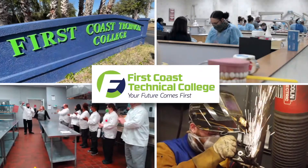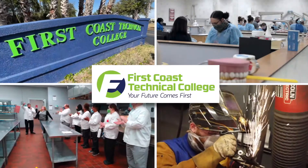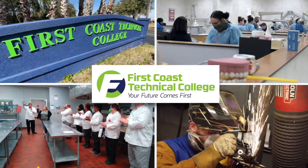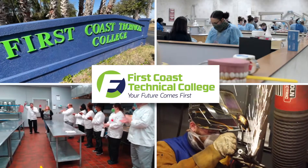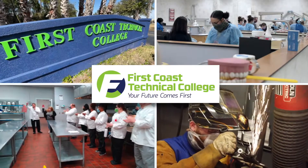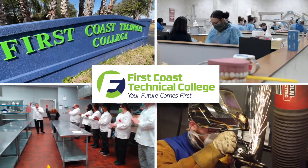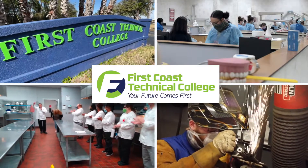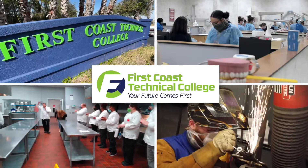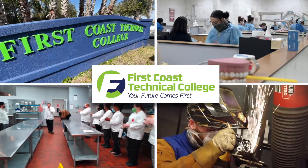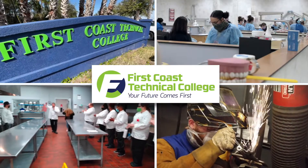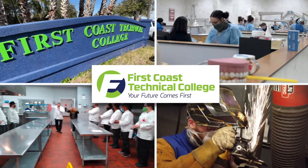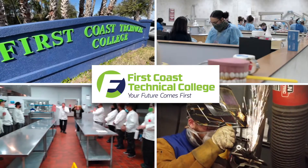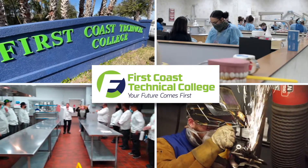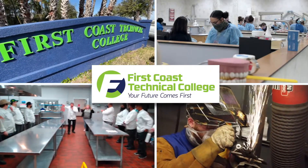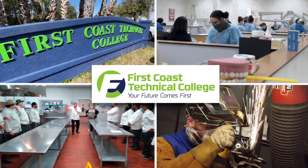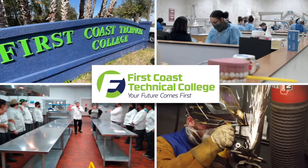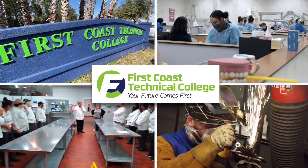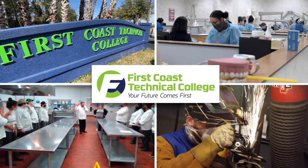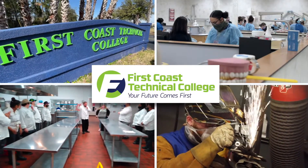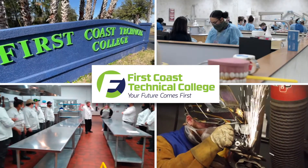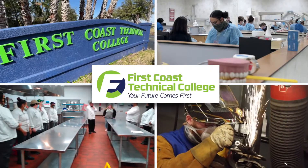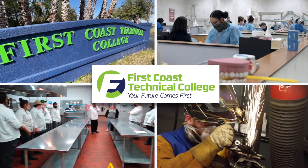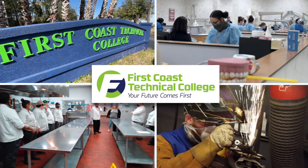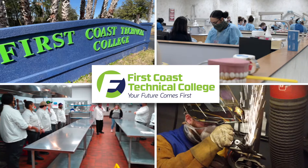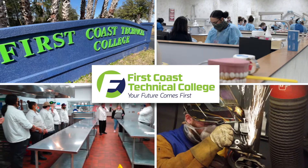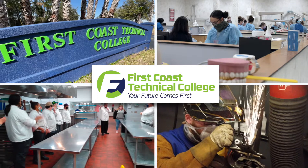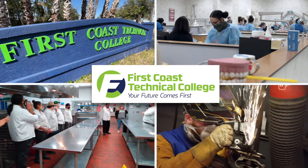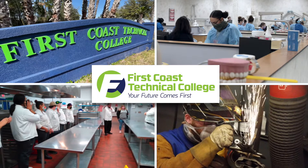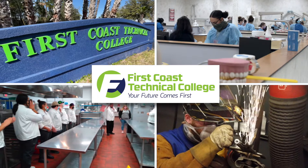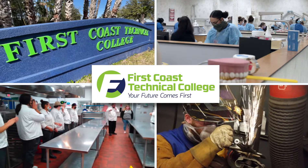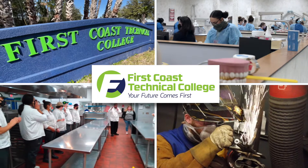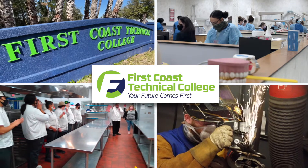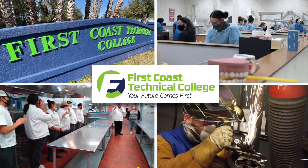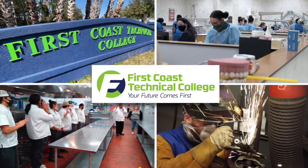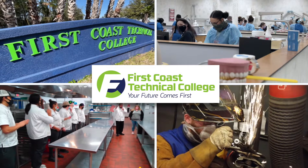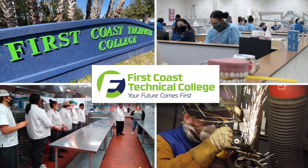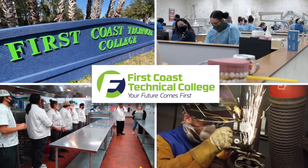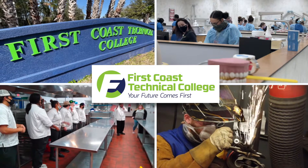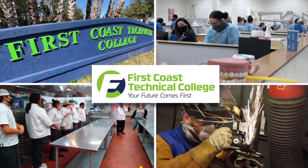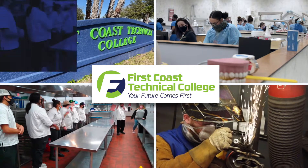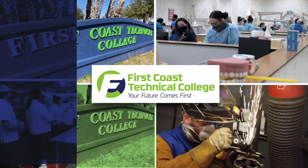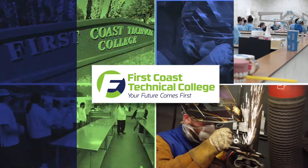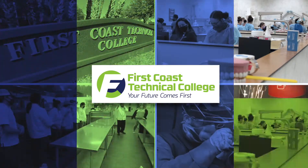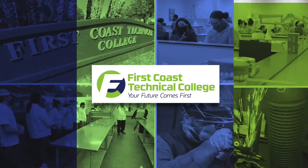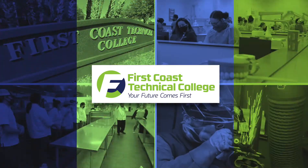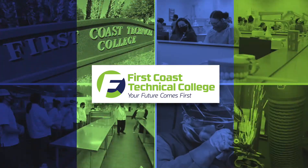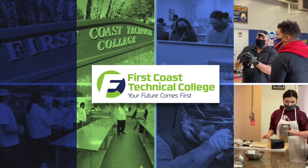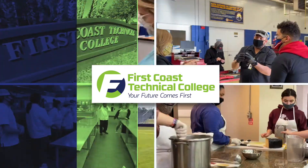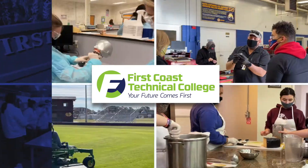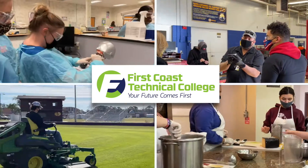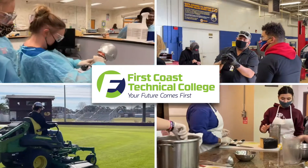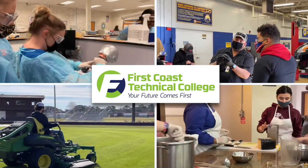Logo in center of screen reads First Coast Technical College, your future comes first. Video in background shows